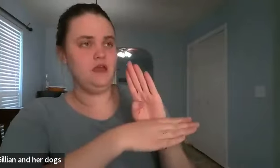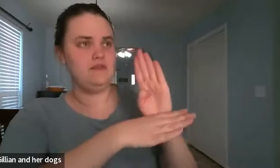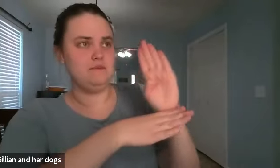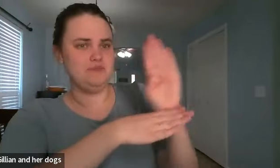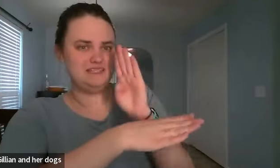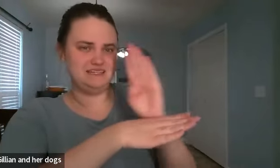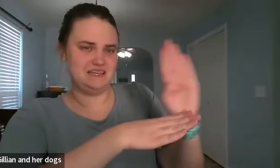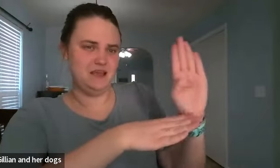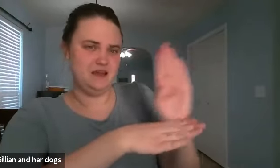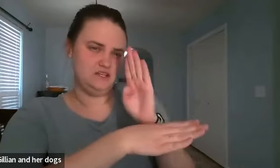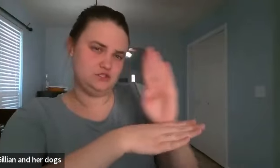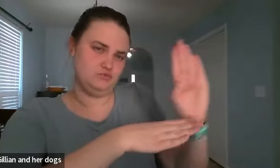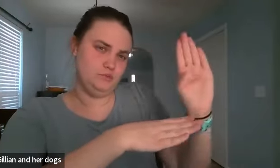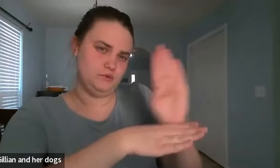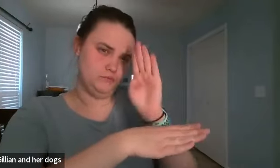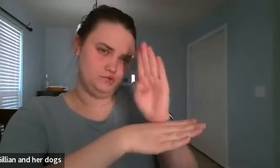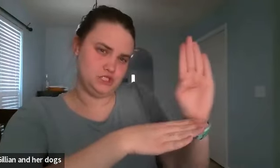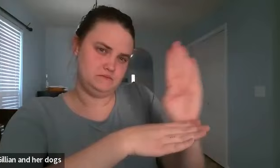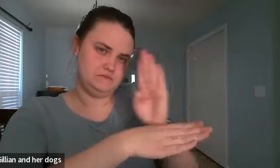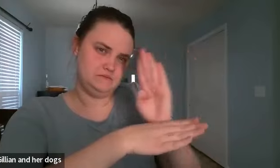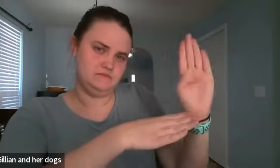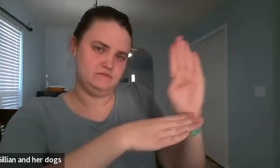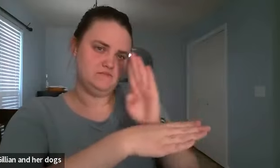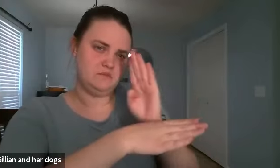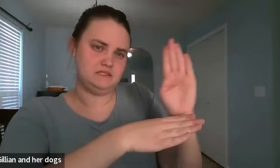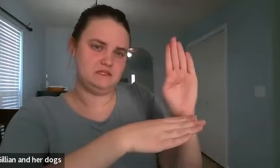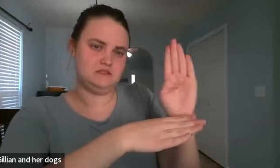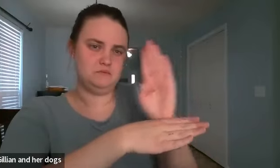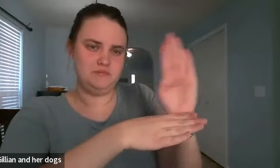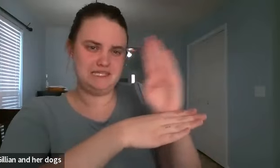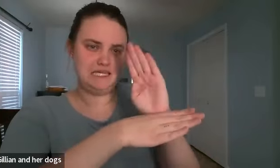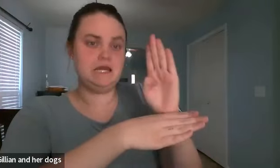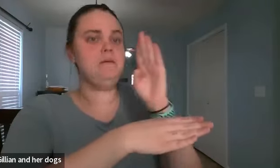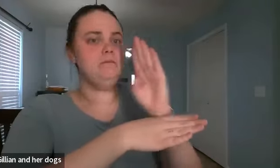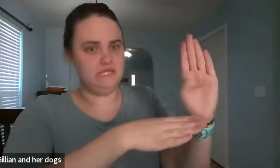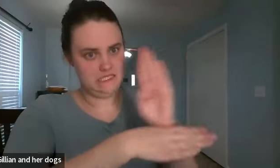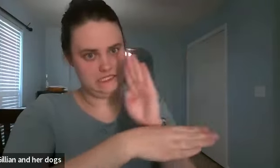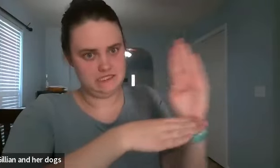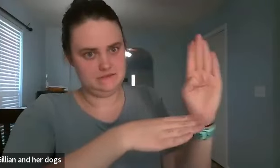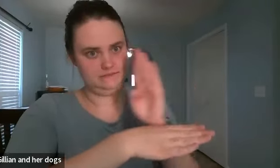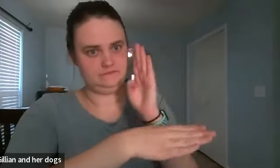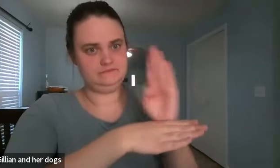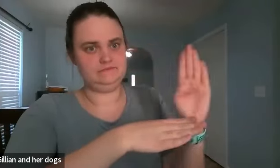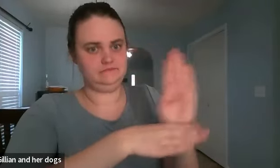And then business is that kind of like swoop motion. That makes sense. So busy, business.